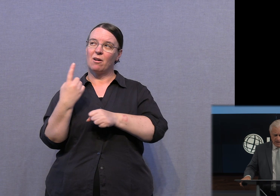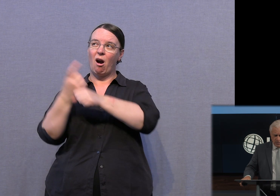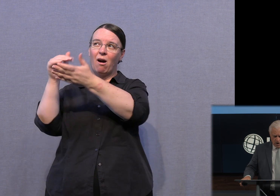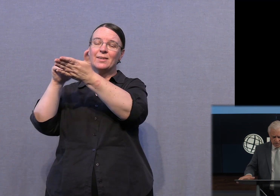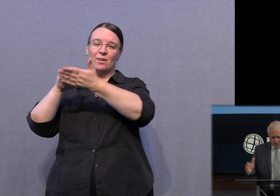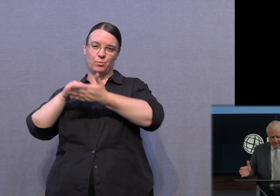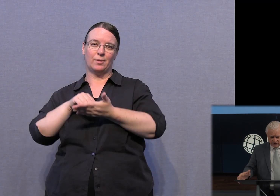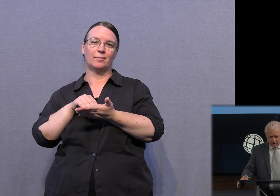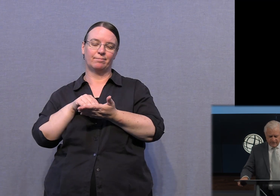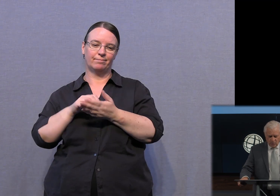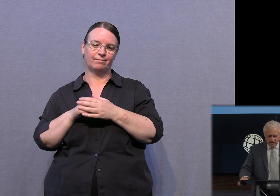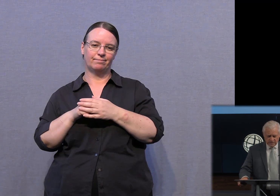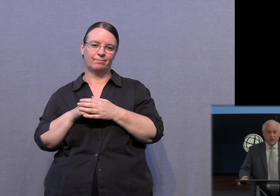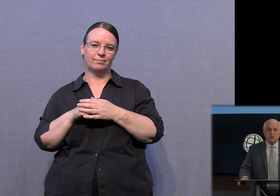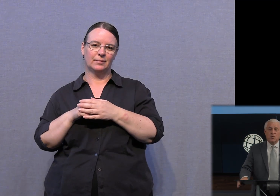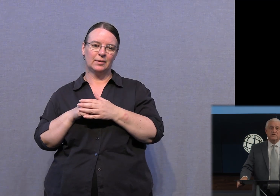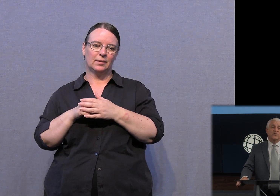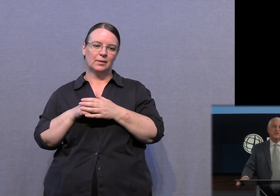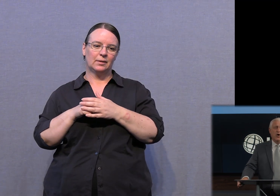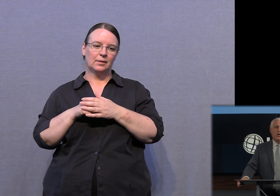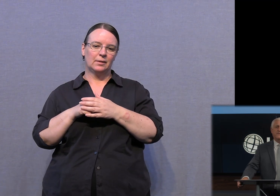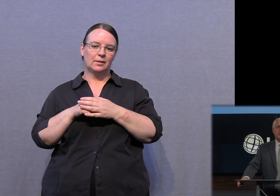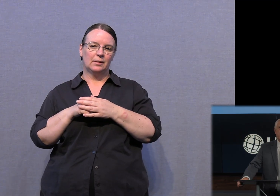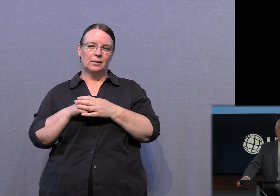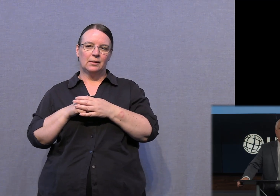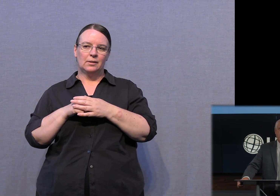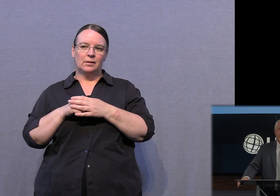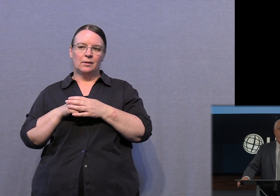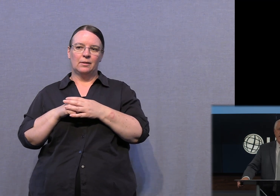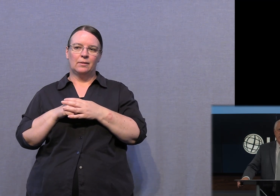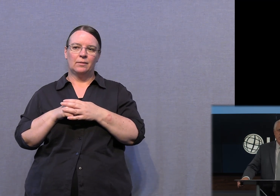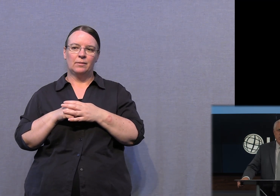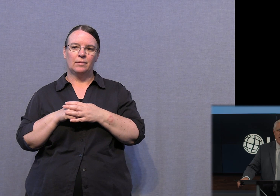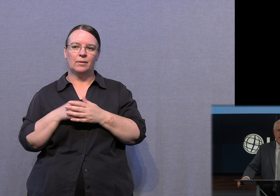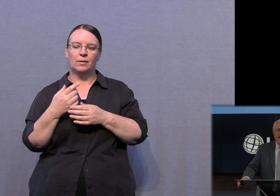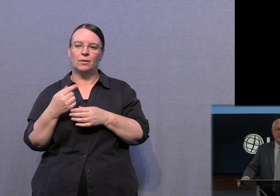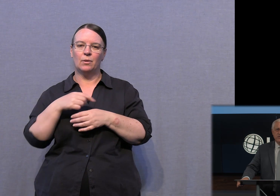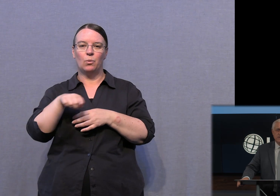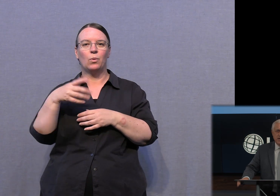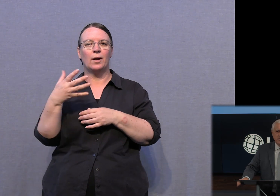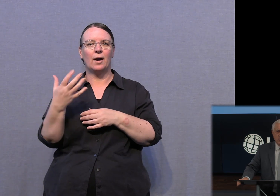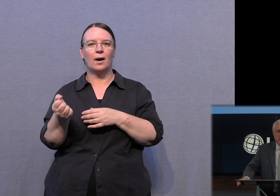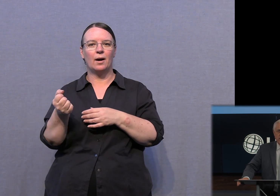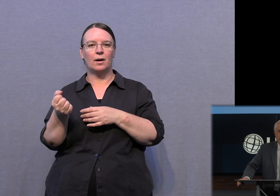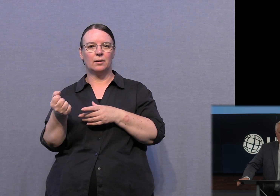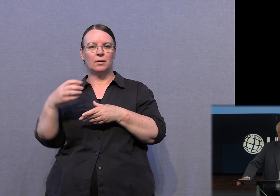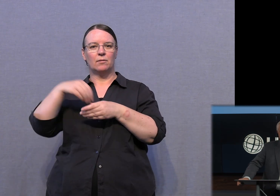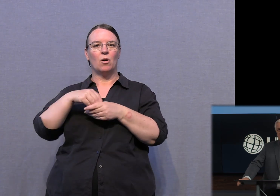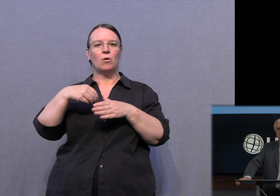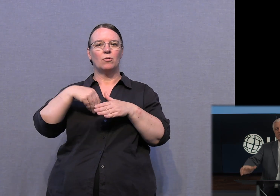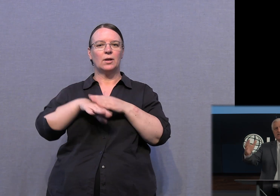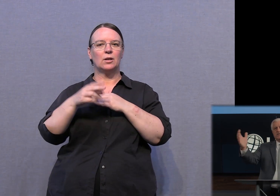us. We're also in 34 territories for a total of 232 nations and territories.